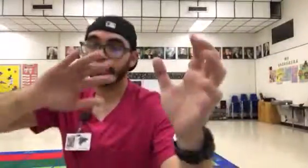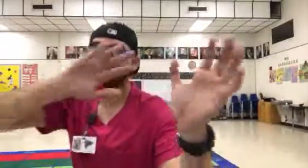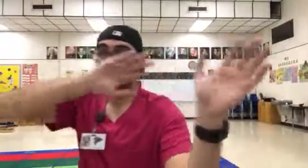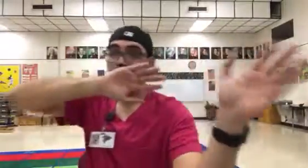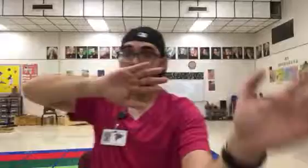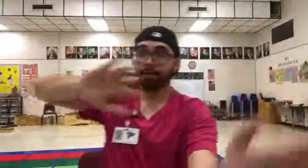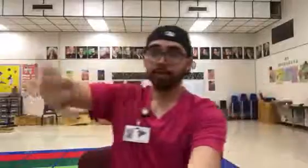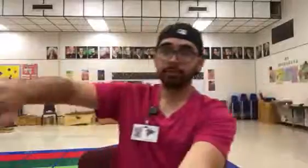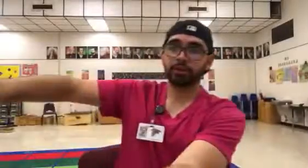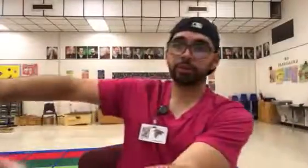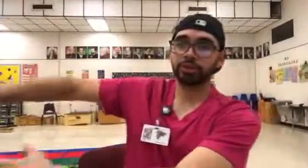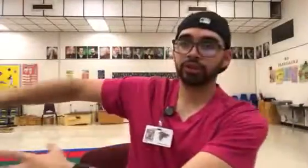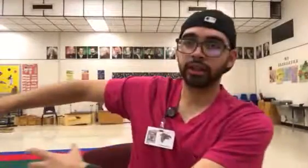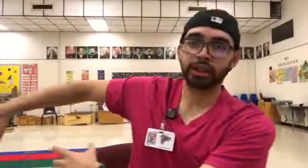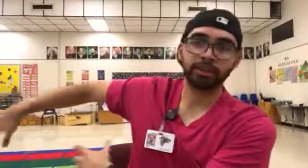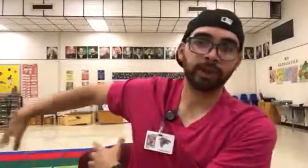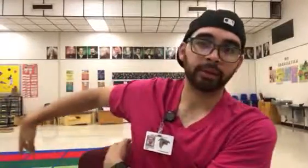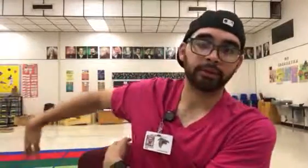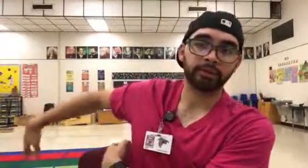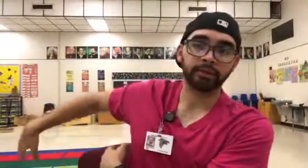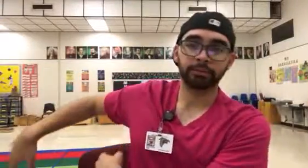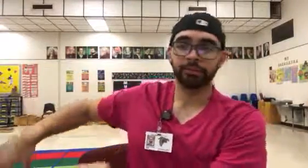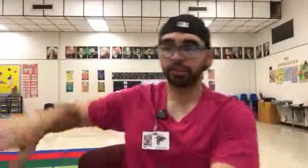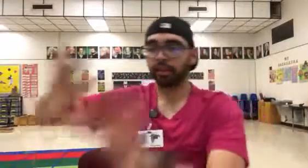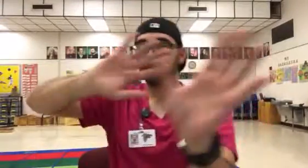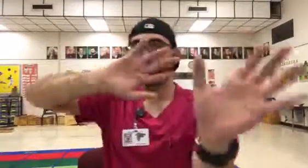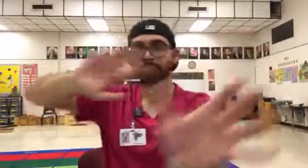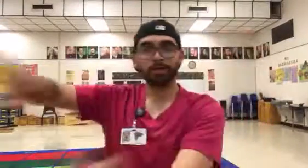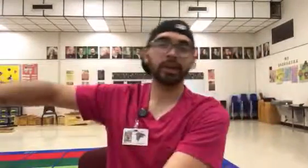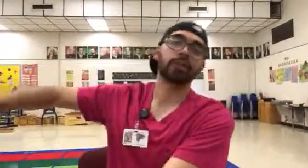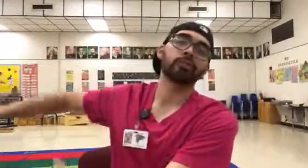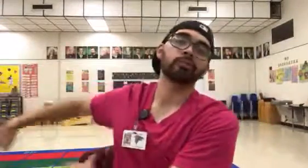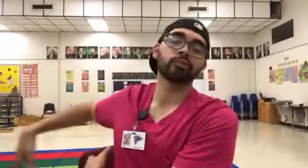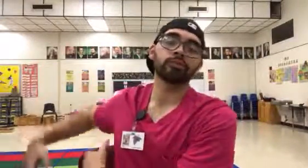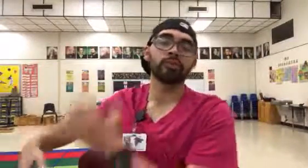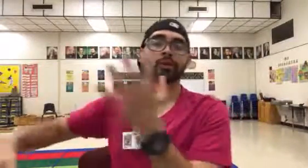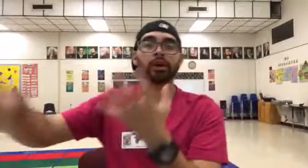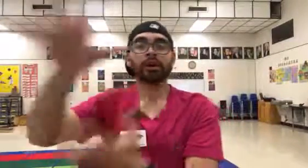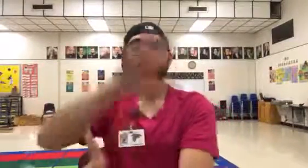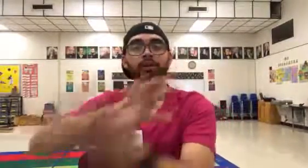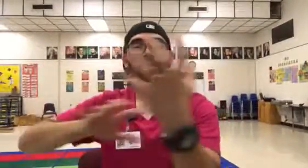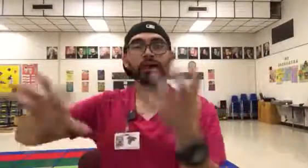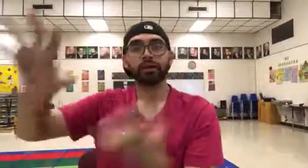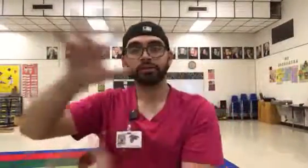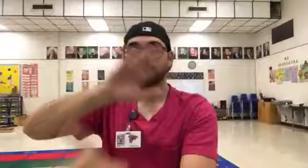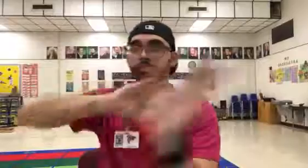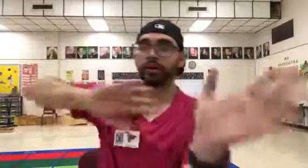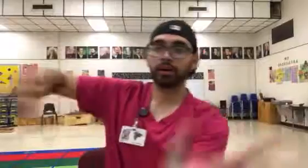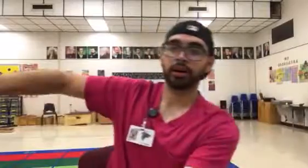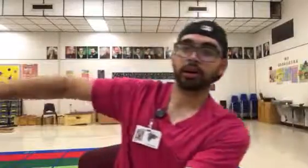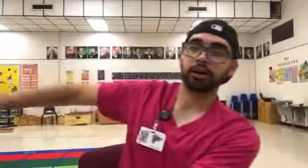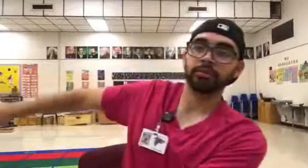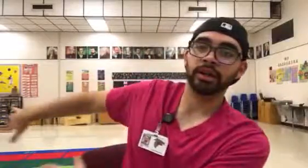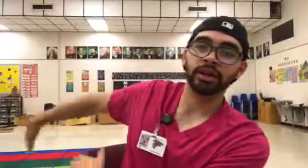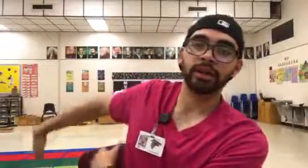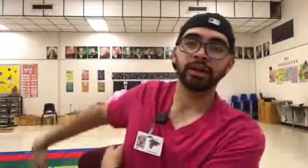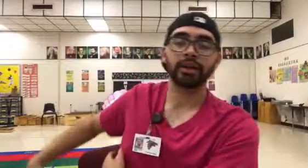And then far behind me, you're going to push the clouds back. You're going to push the clouds right behind you. So the clouds are far